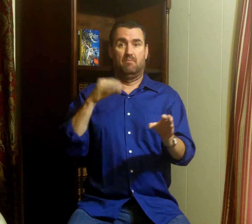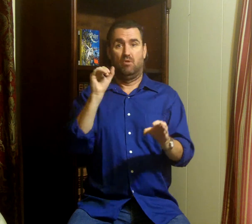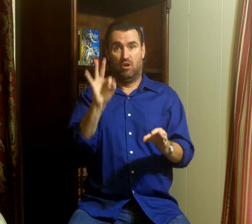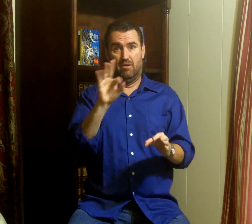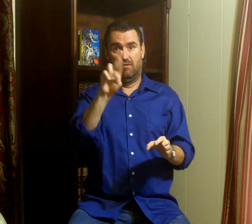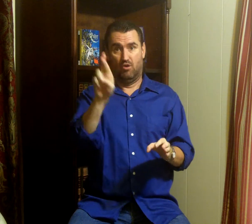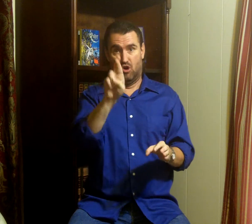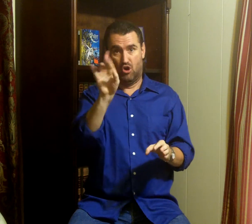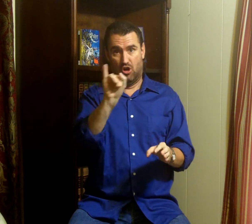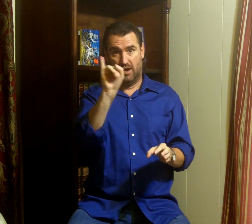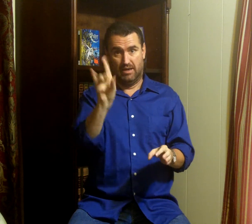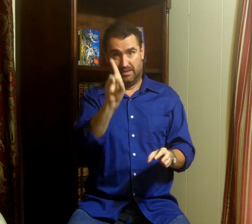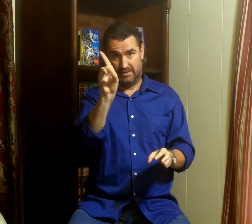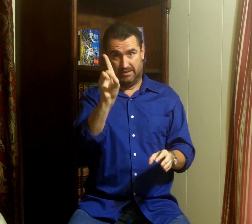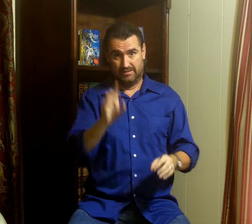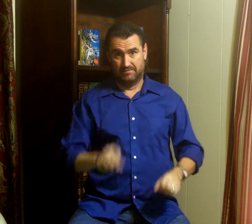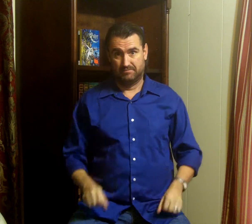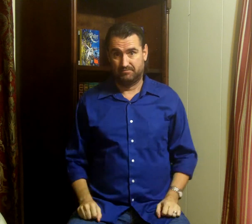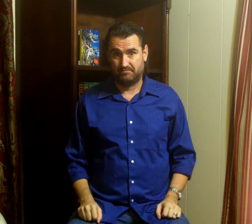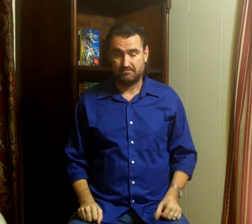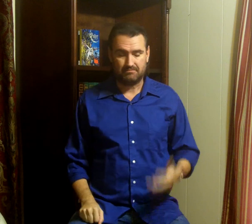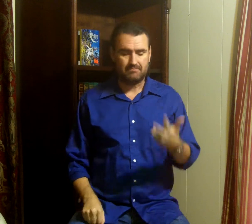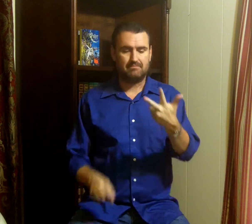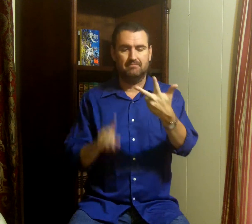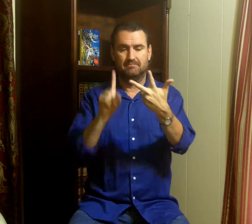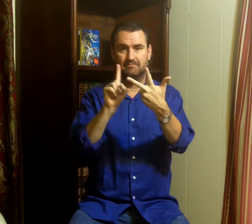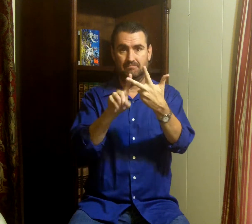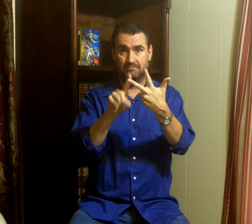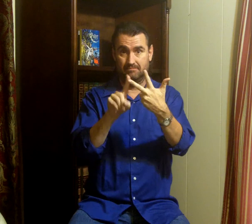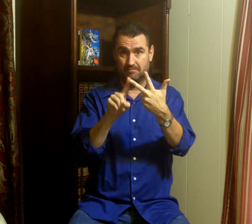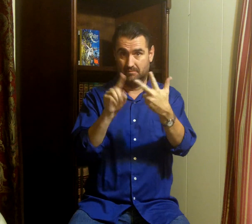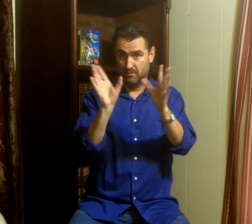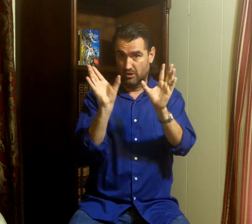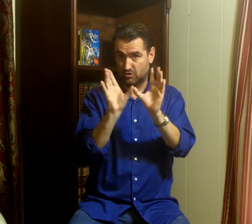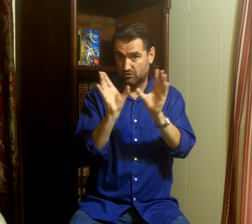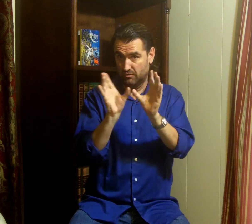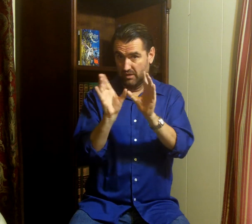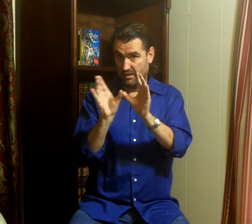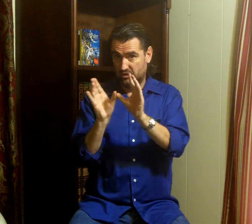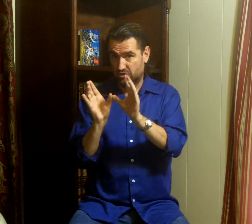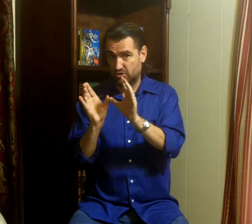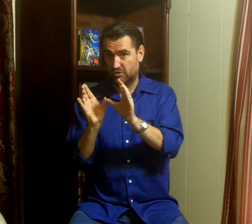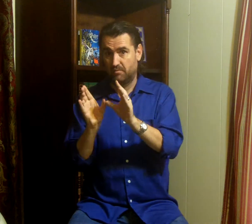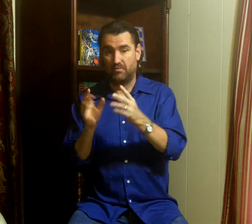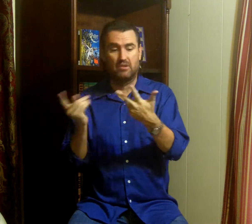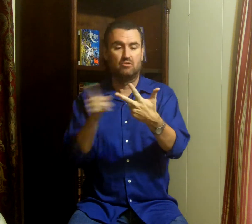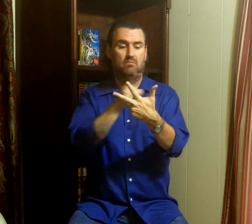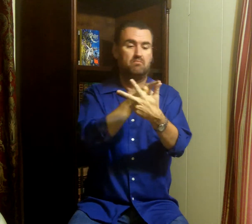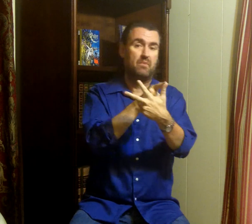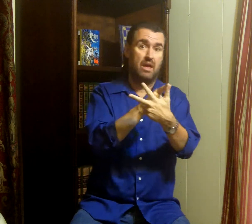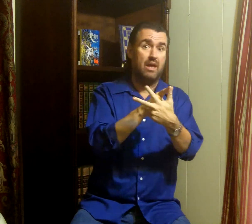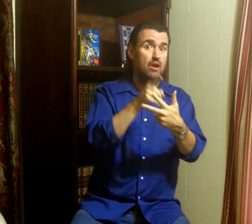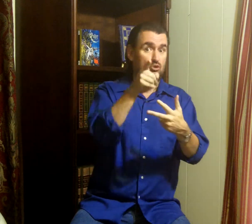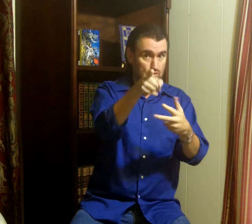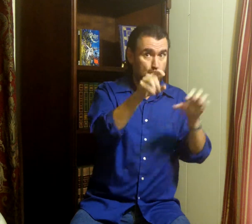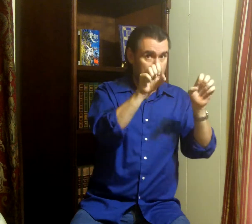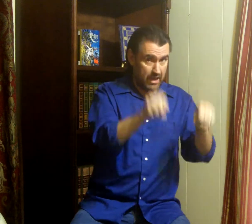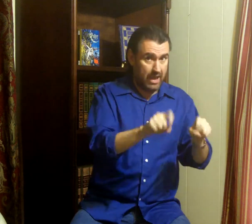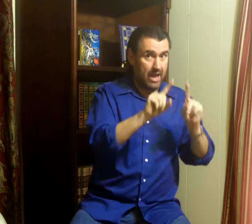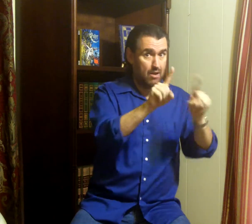the final certification that we'll look at, and by the way, you can get the ESSE today. You could go take the EIPA test today.